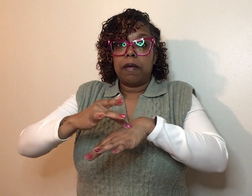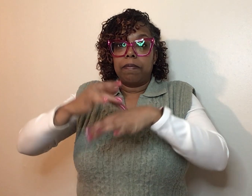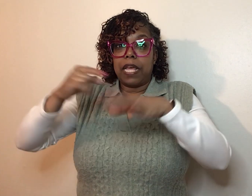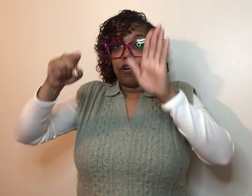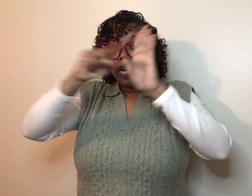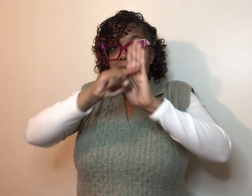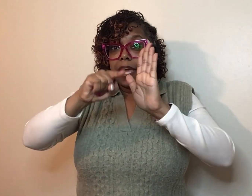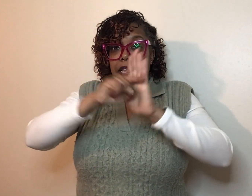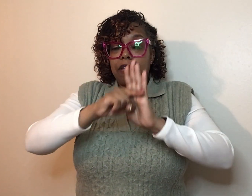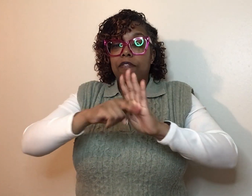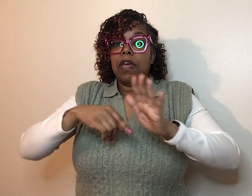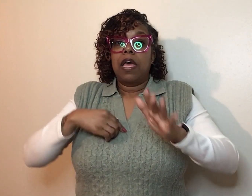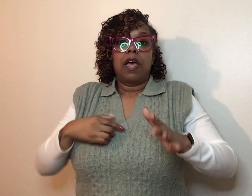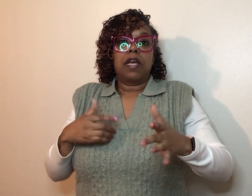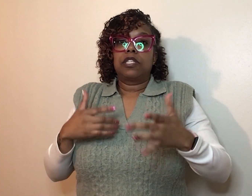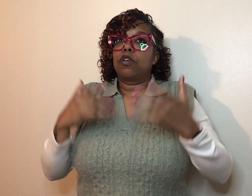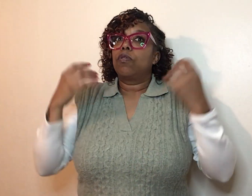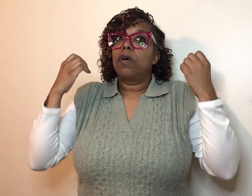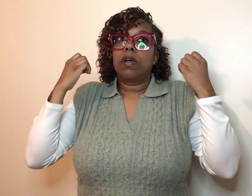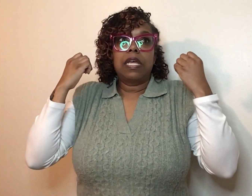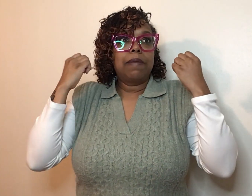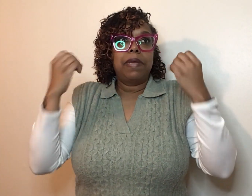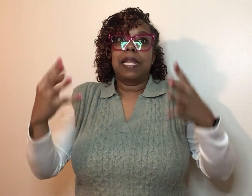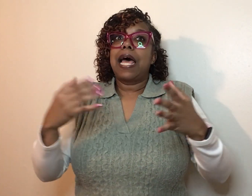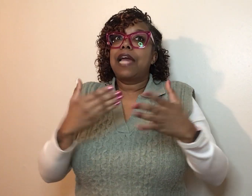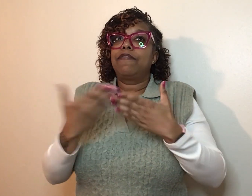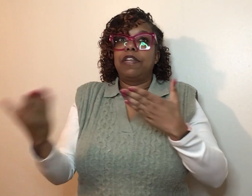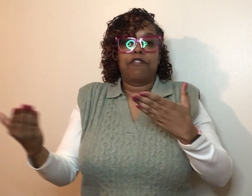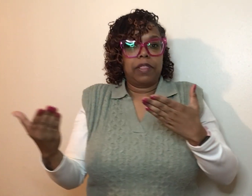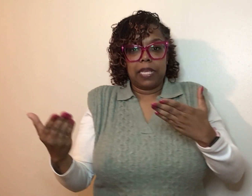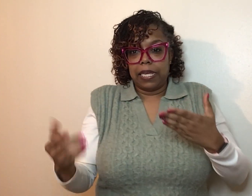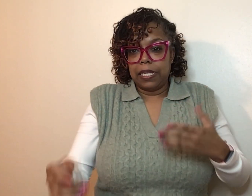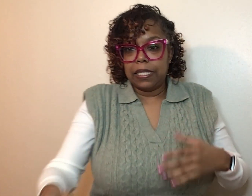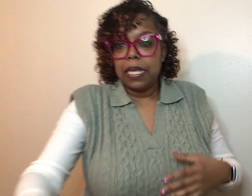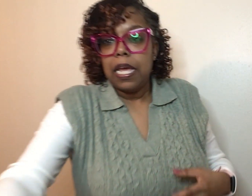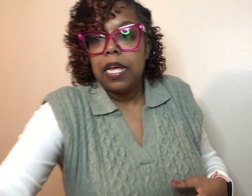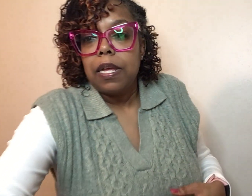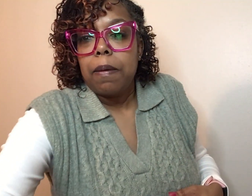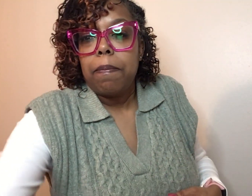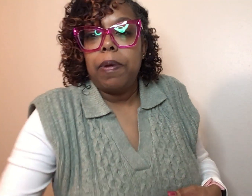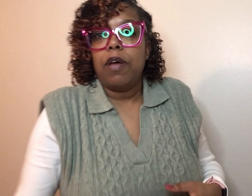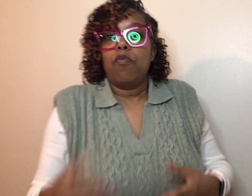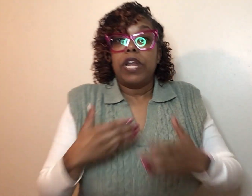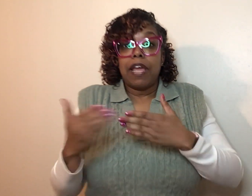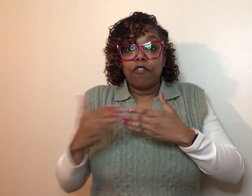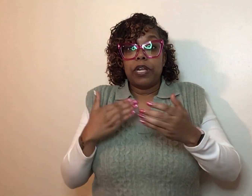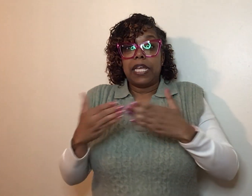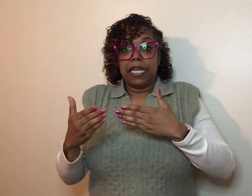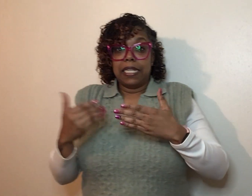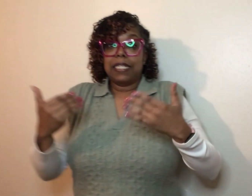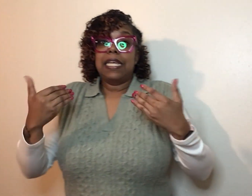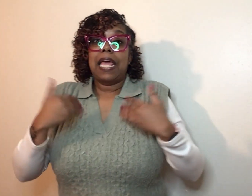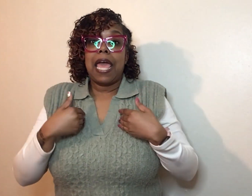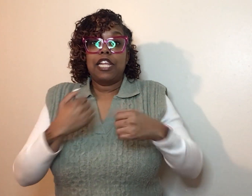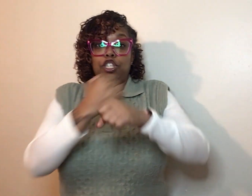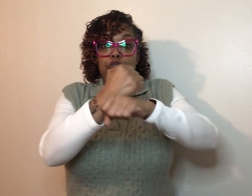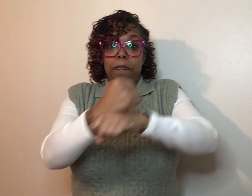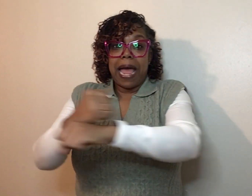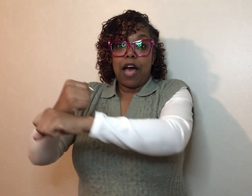that are negative. So it could be a lot of different things. But whatever it is, it has you